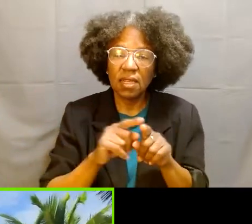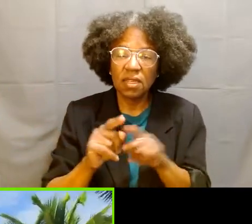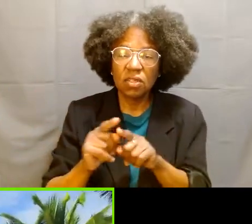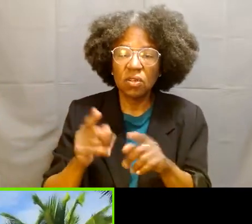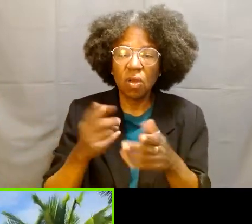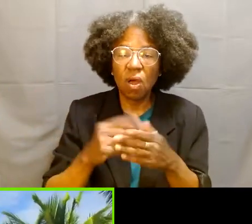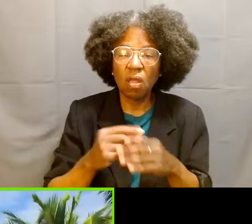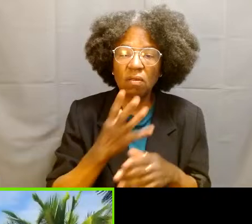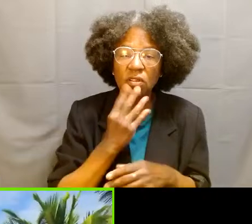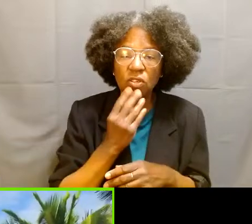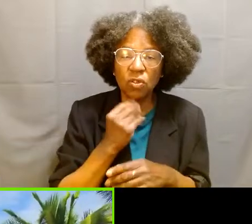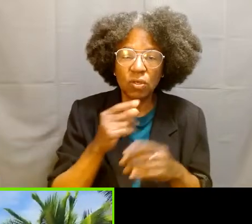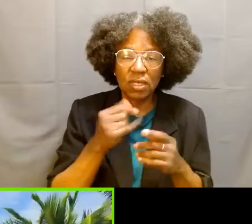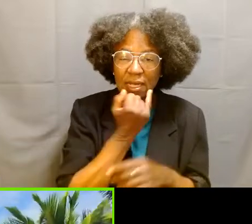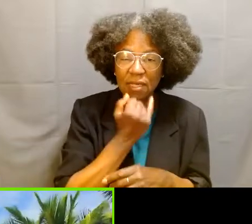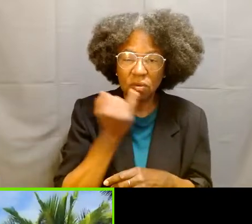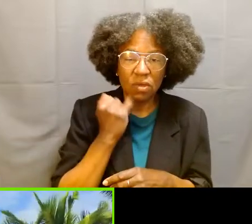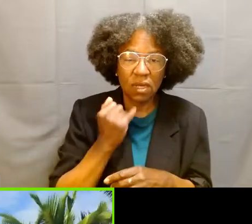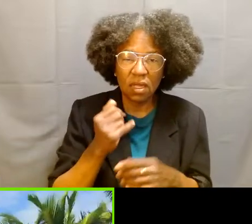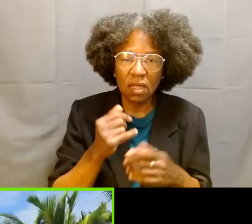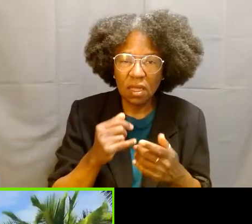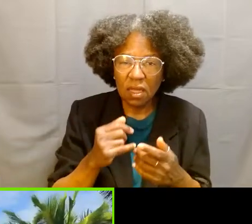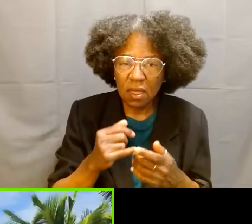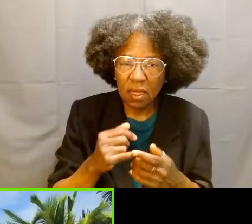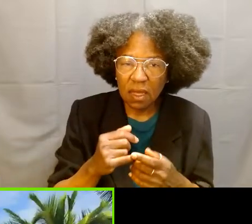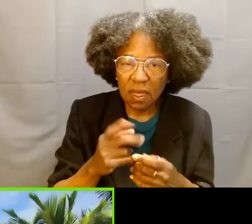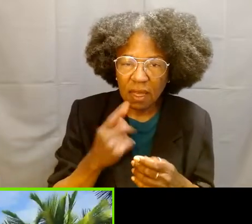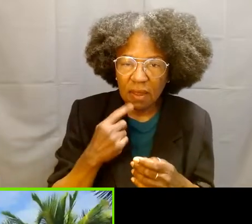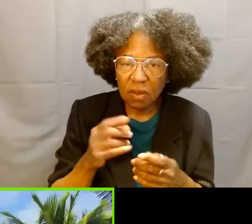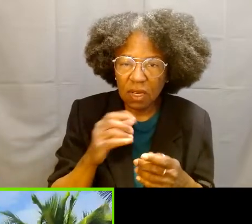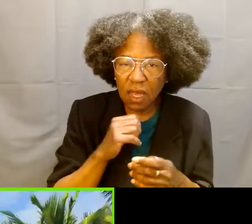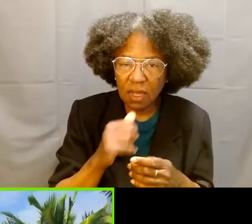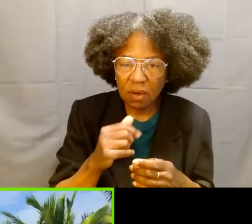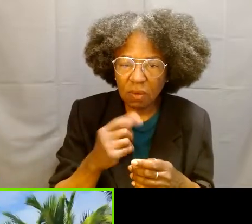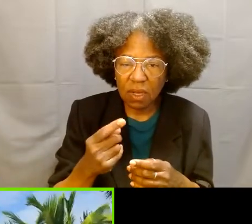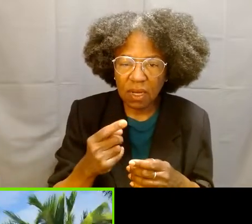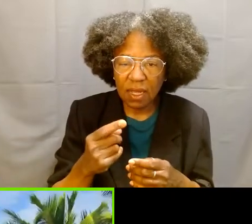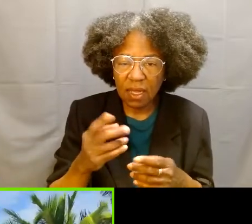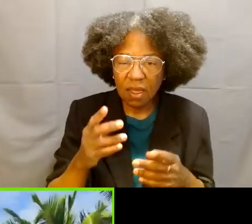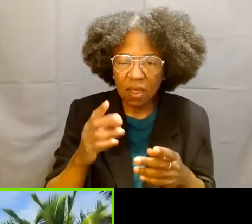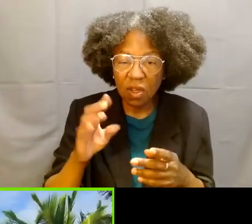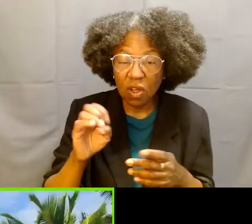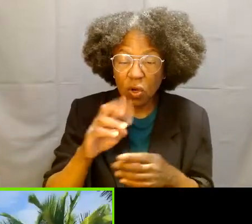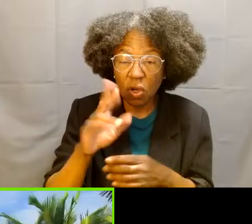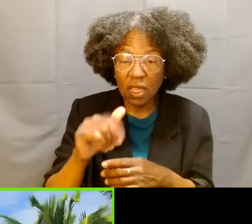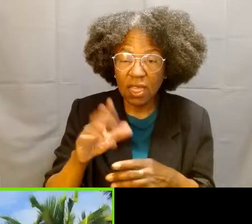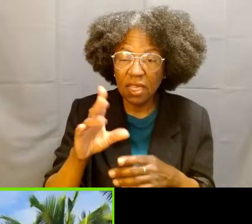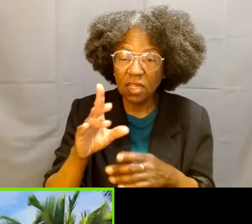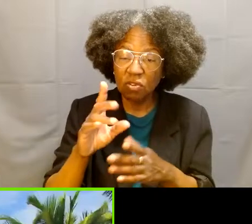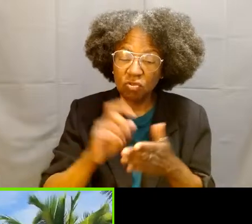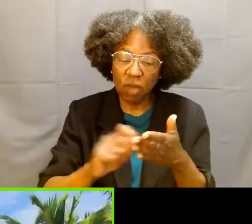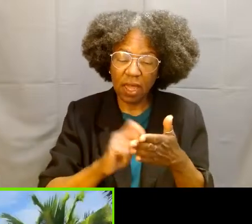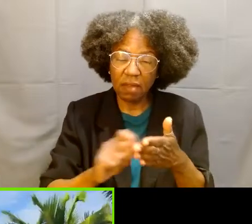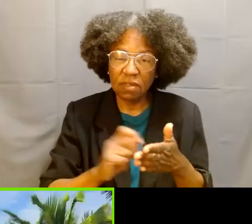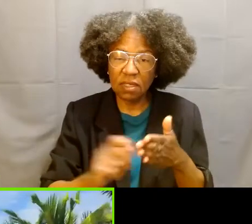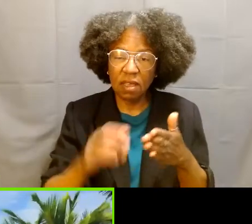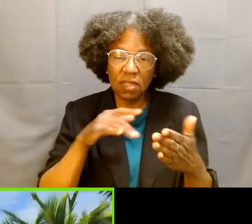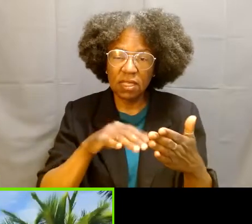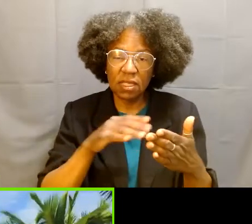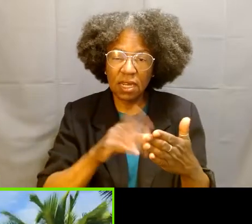not white. Early draft of the Colonist Ethnic Studies Model Curriculum,